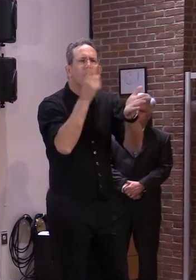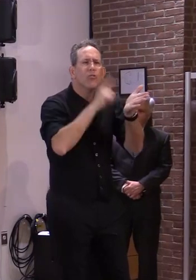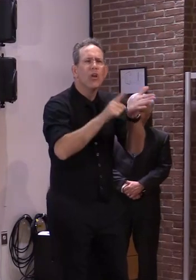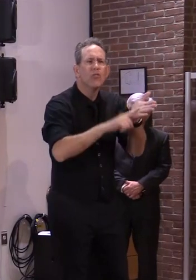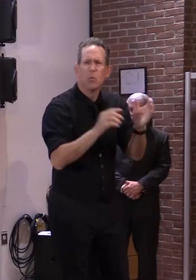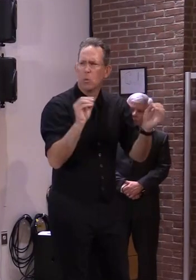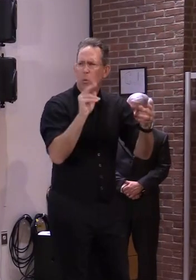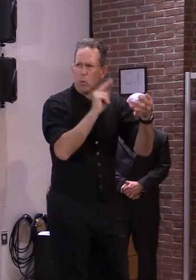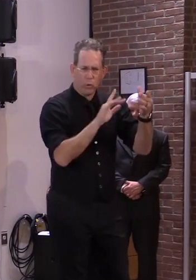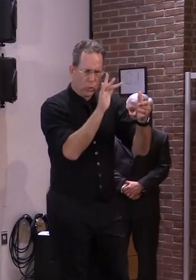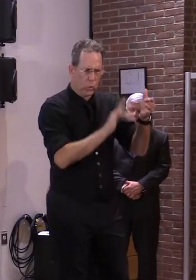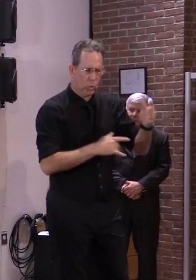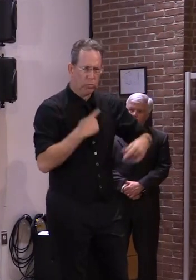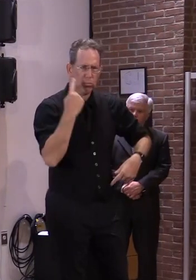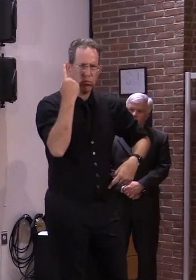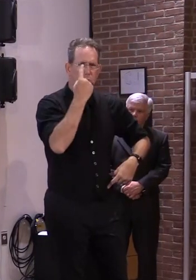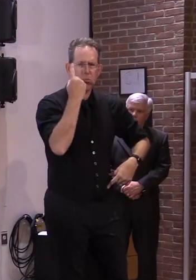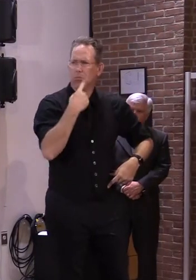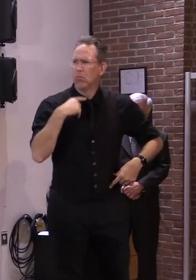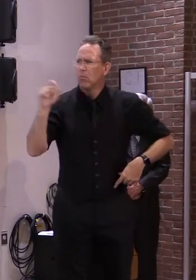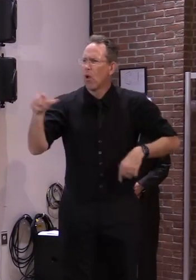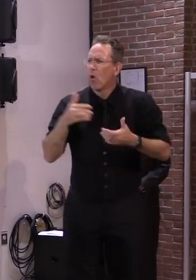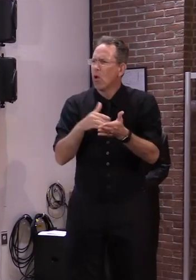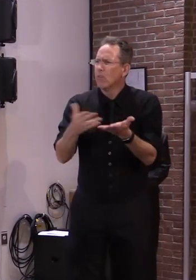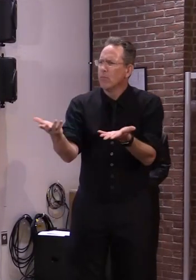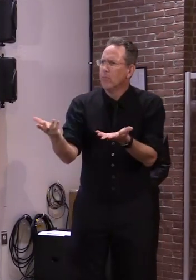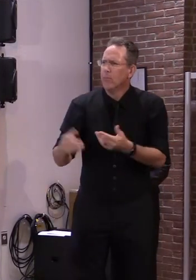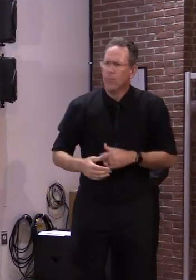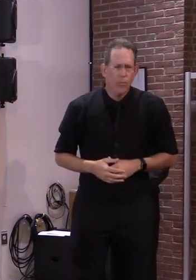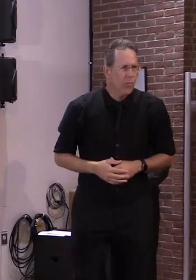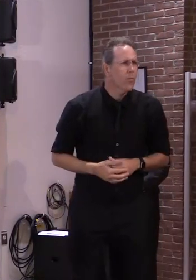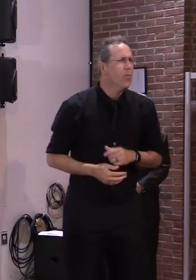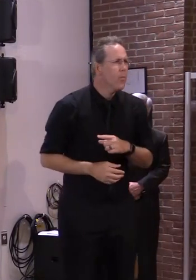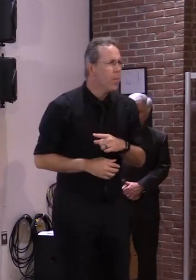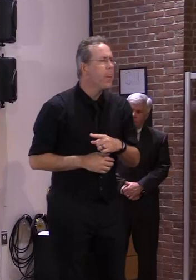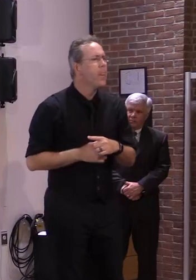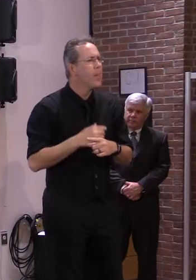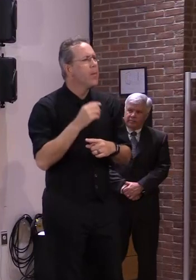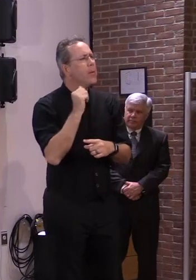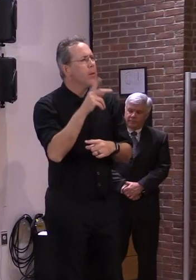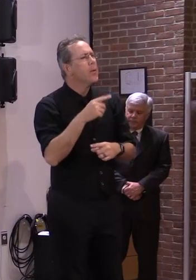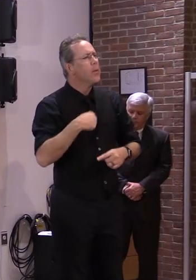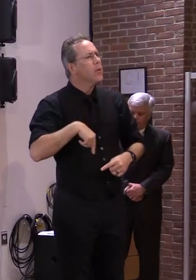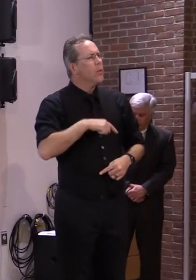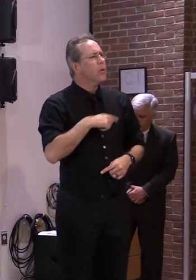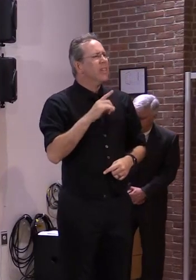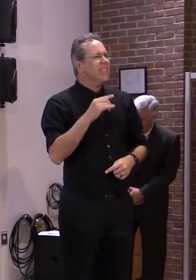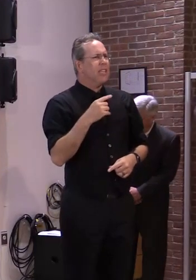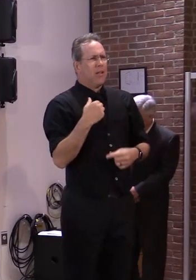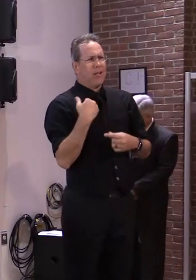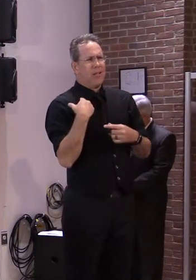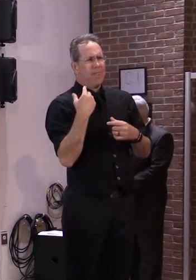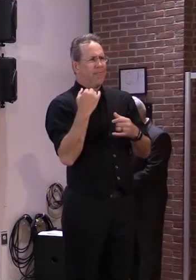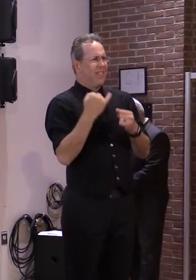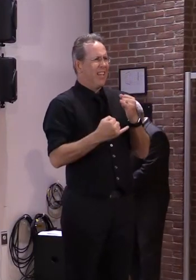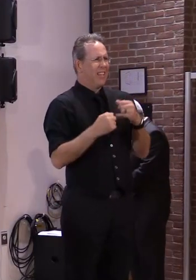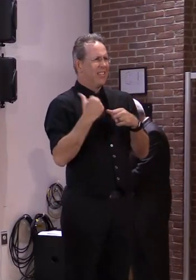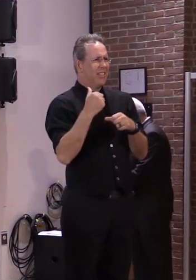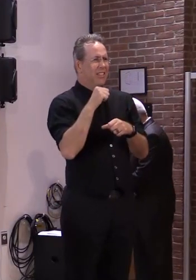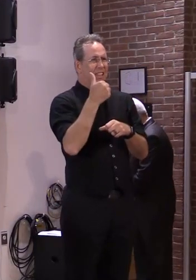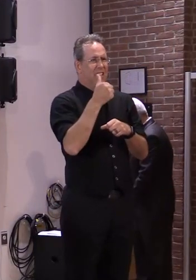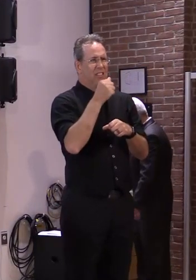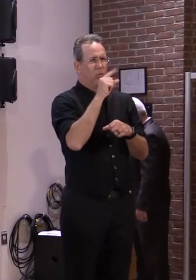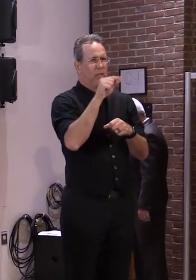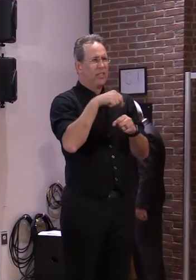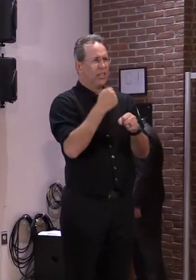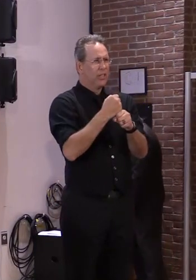Tom, we've done, we've upped our game in terms of inspections over the last couple of decades. When I was in